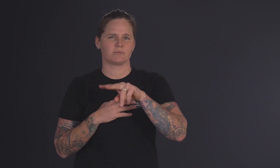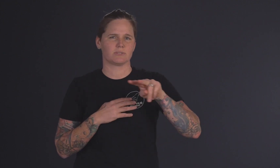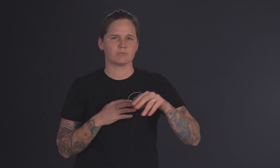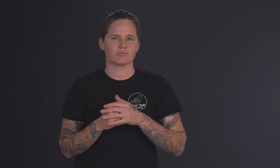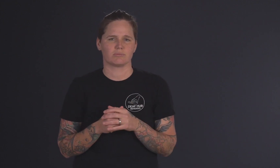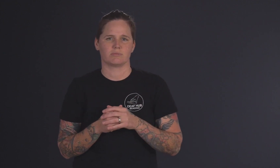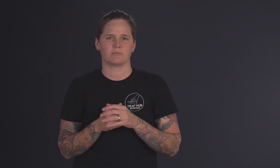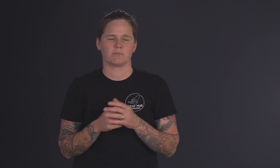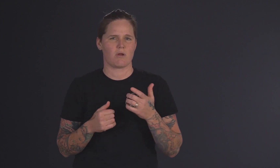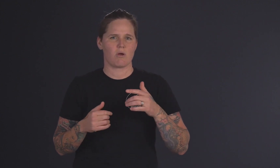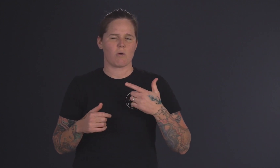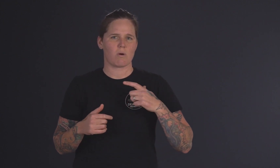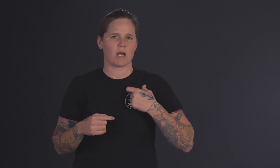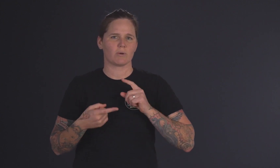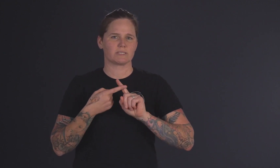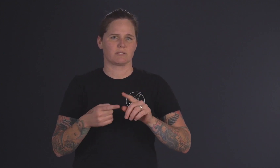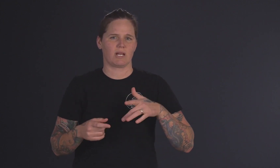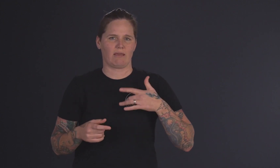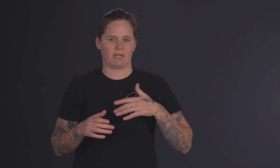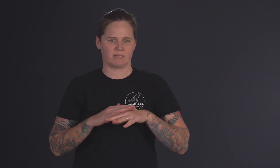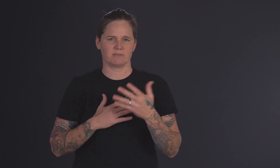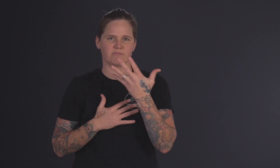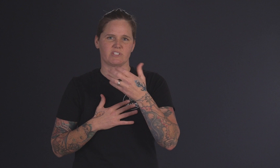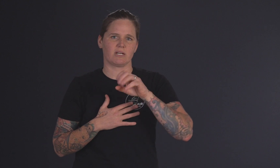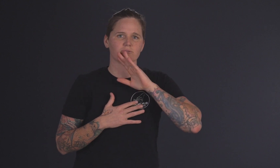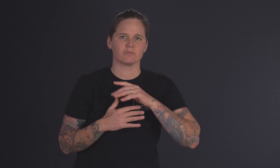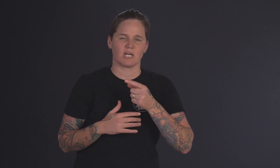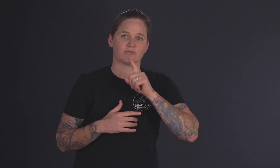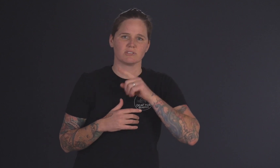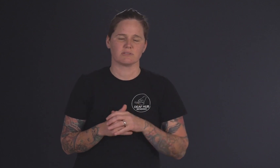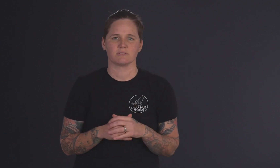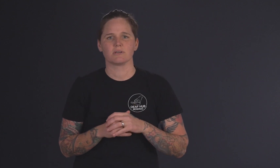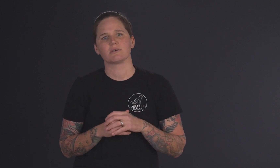in 2022, so why does it feel like we're still living in the 1500s?